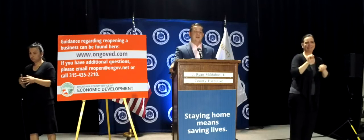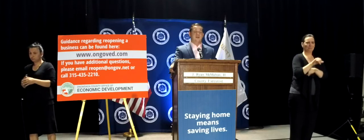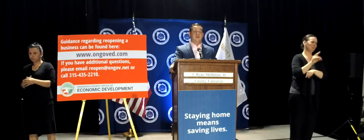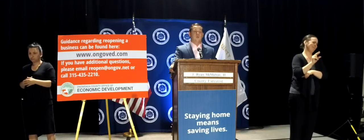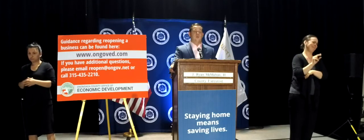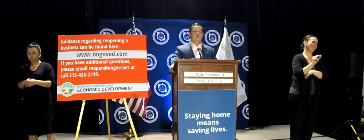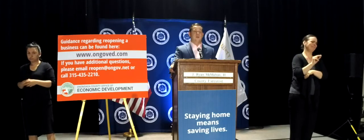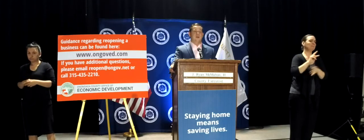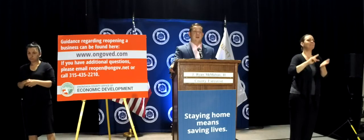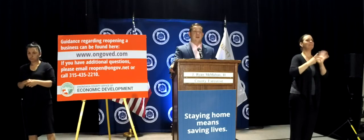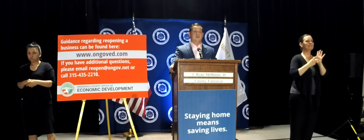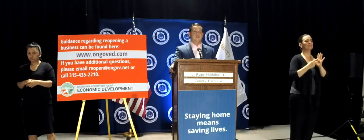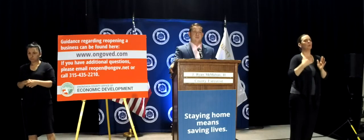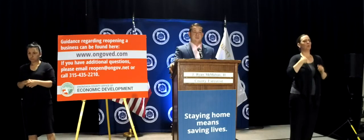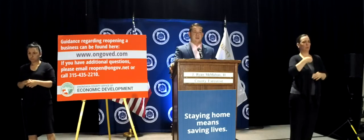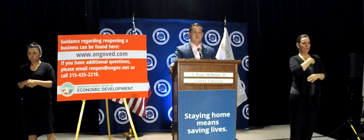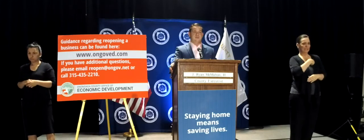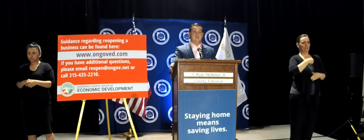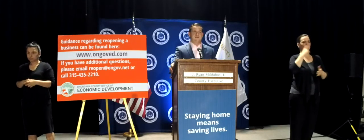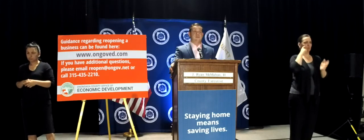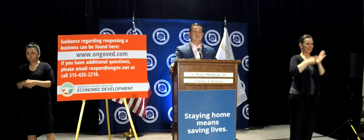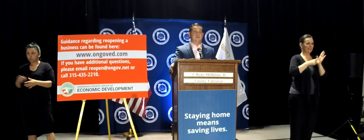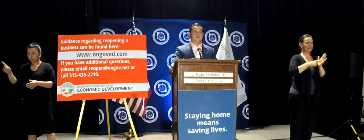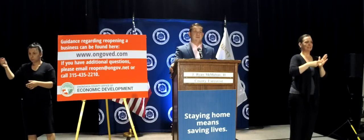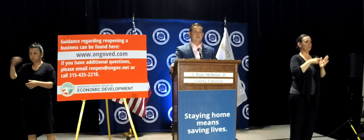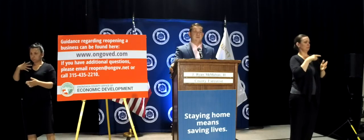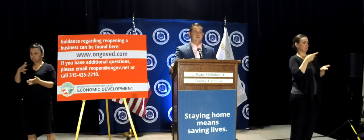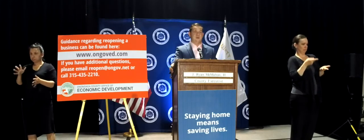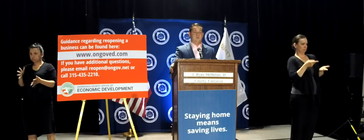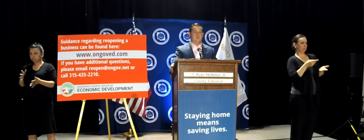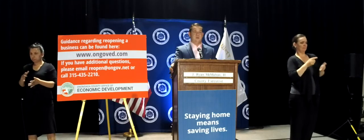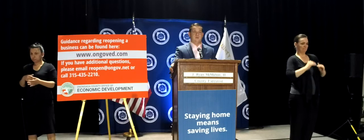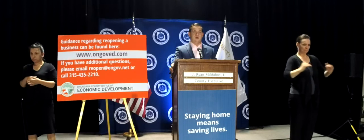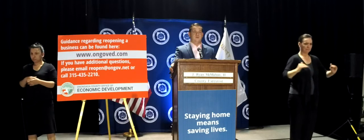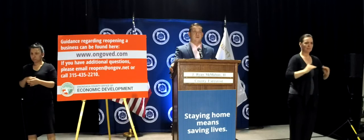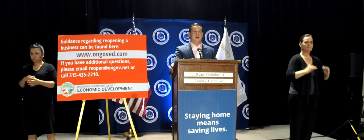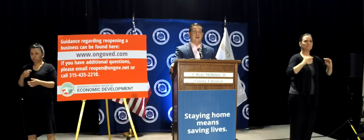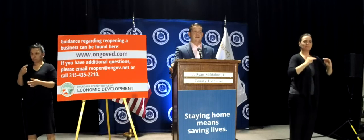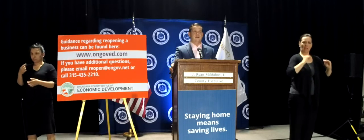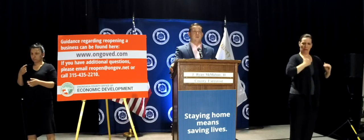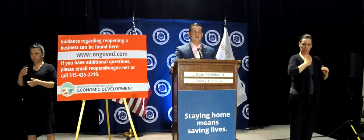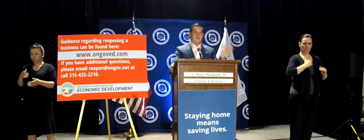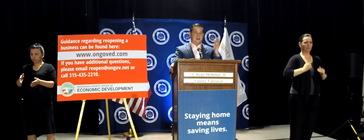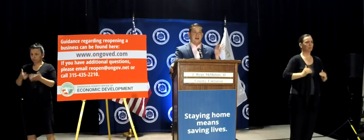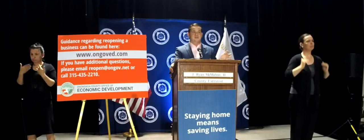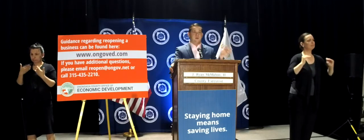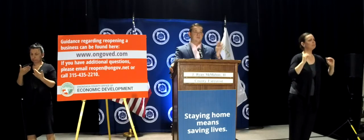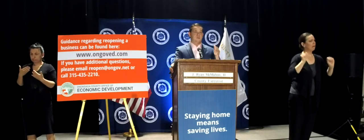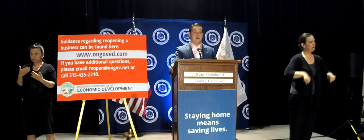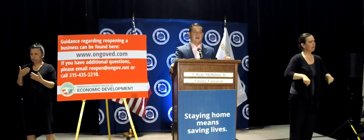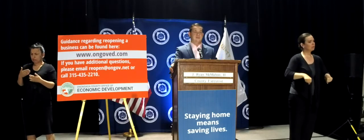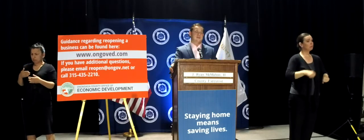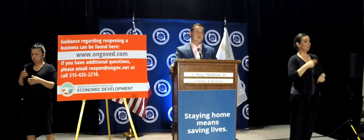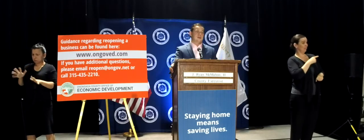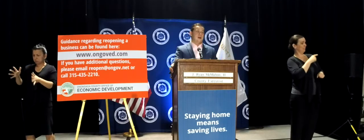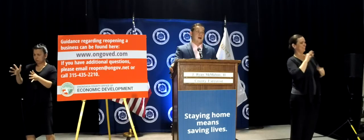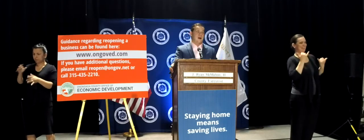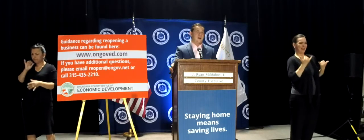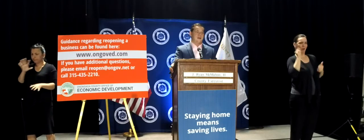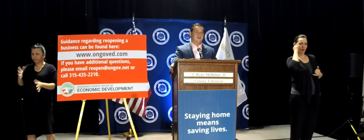been nothing, what we've been hearing from the state is, yeah, getting ready for Friday, waiting for the